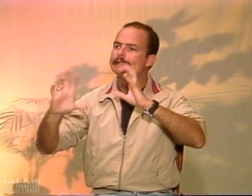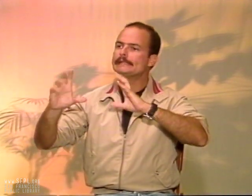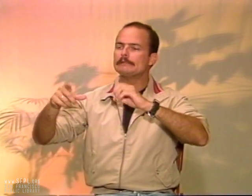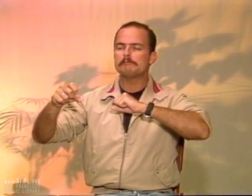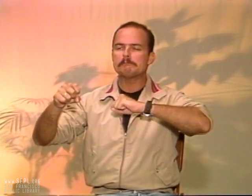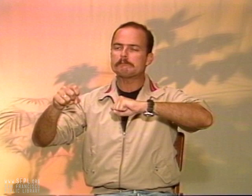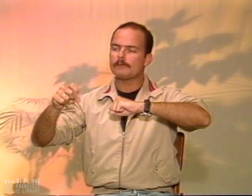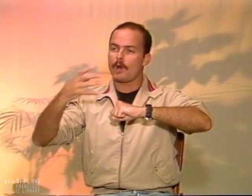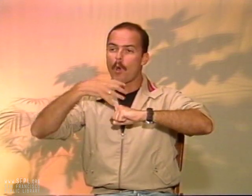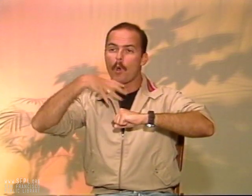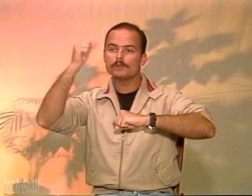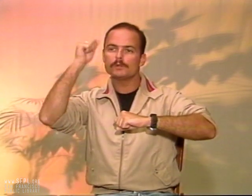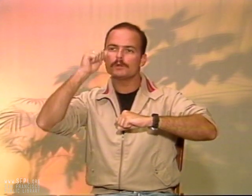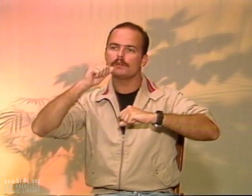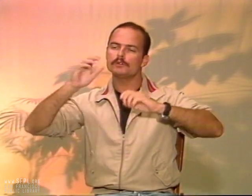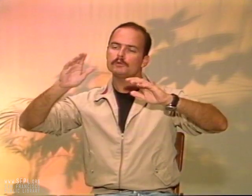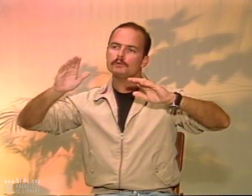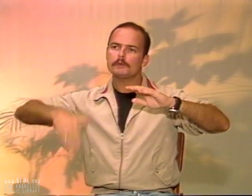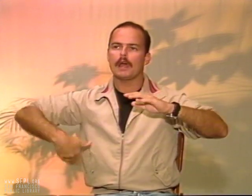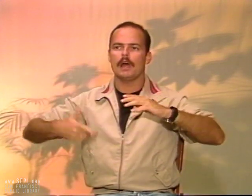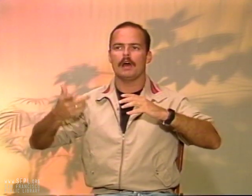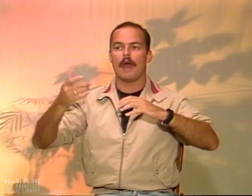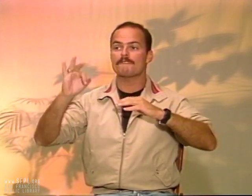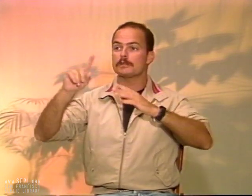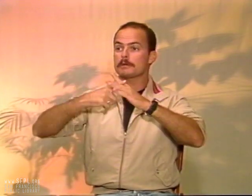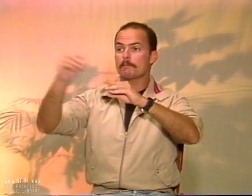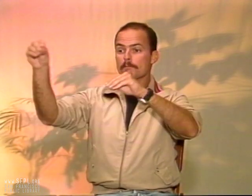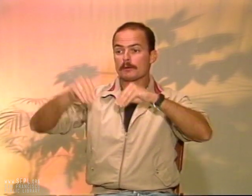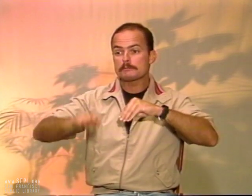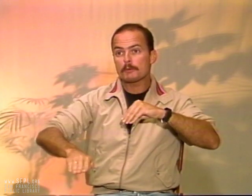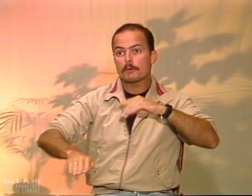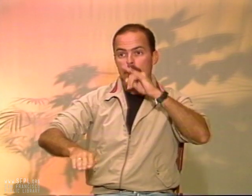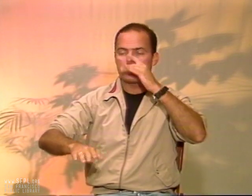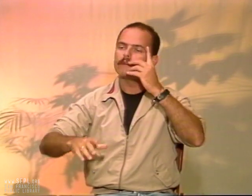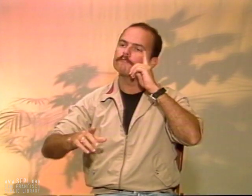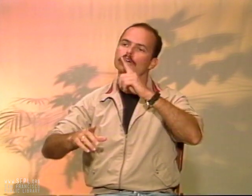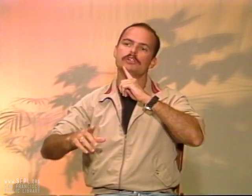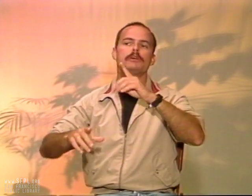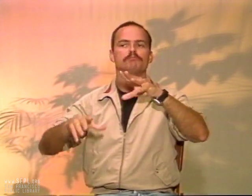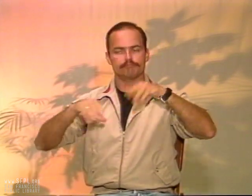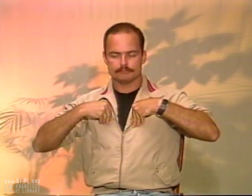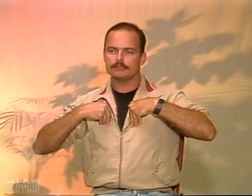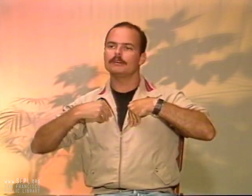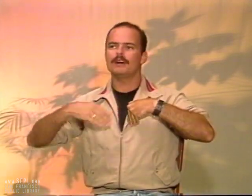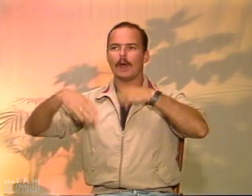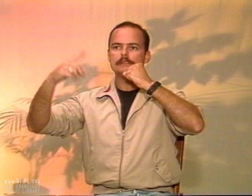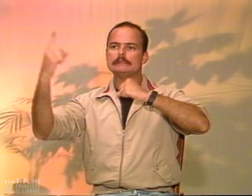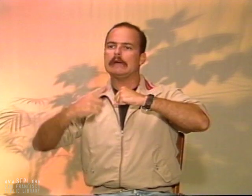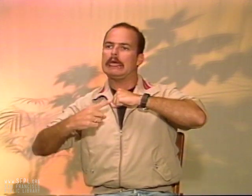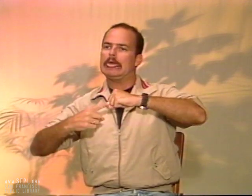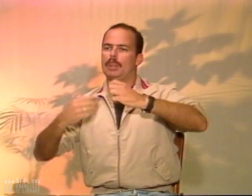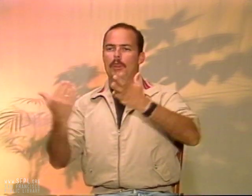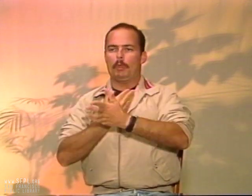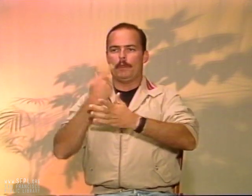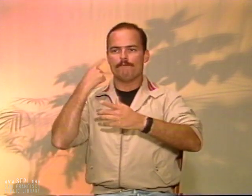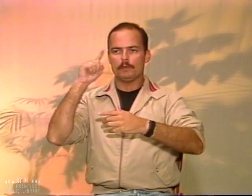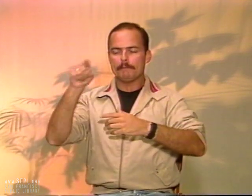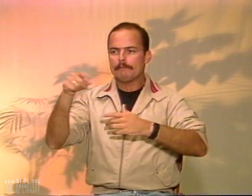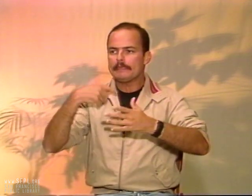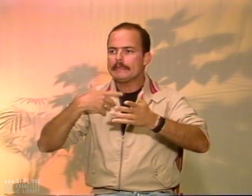to really communicate, especially Cubans who've come here later in life. They're set in their ways and are overwhelmed by the differences here. They